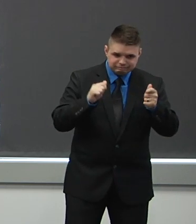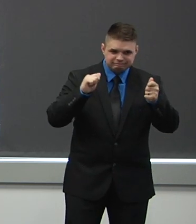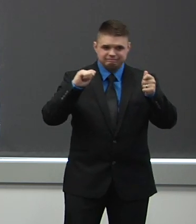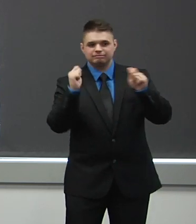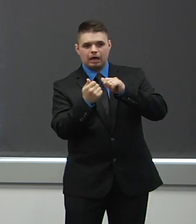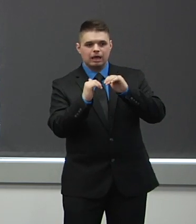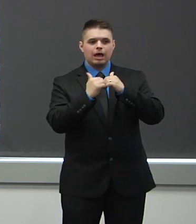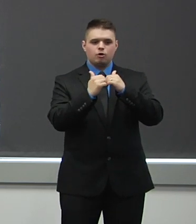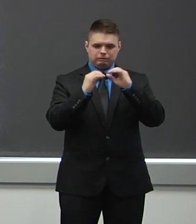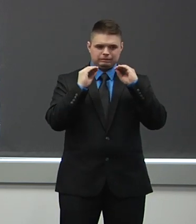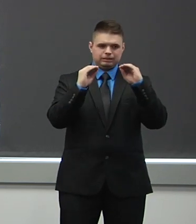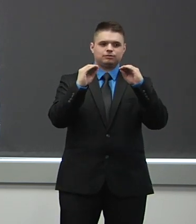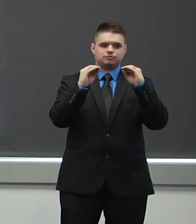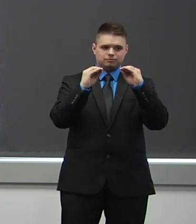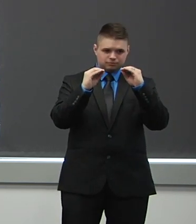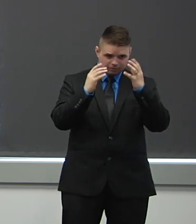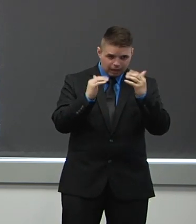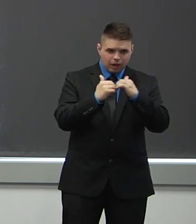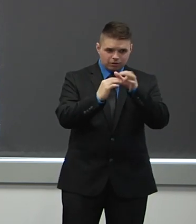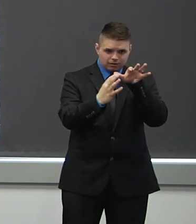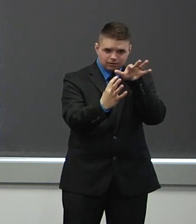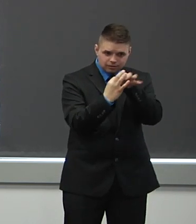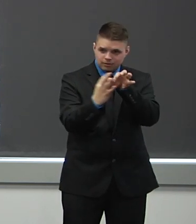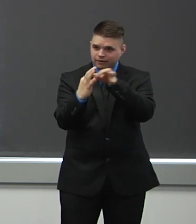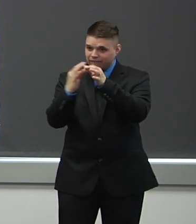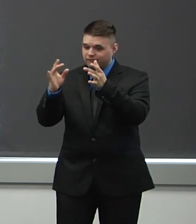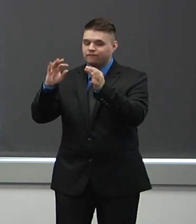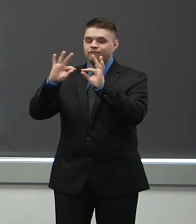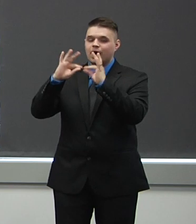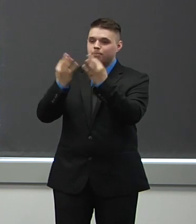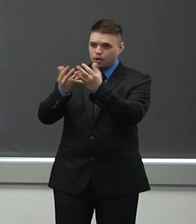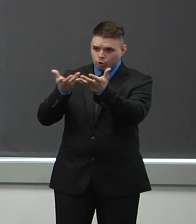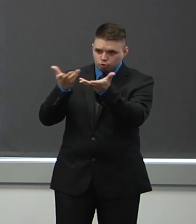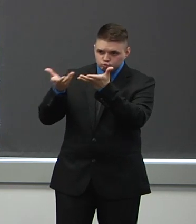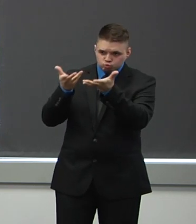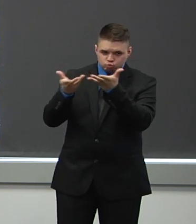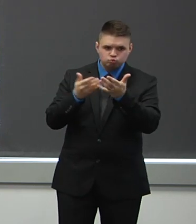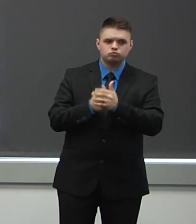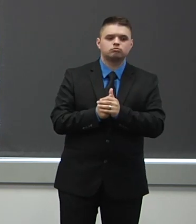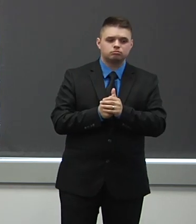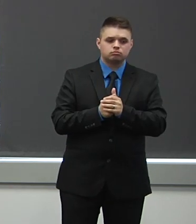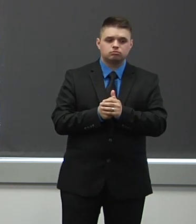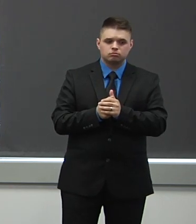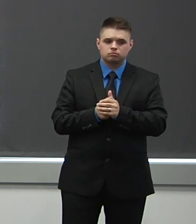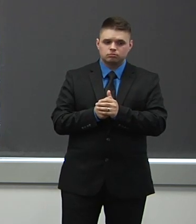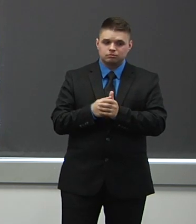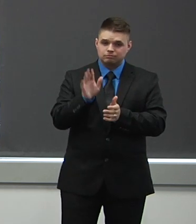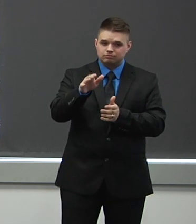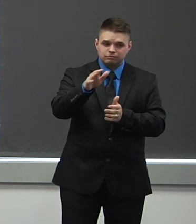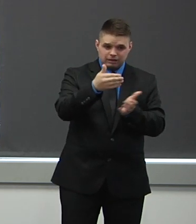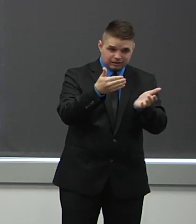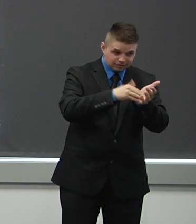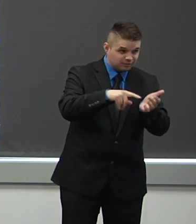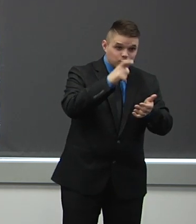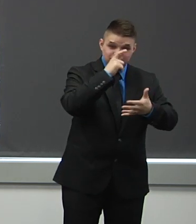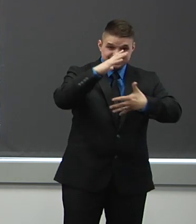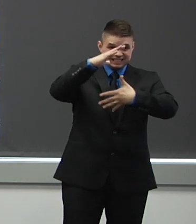to connect with our families. And again, it would be the same plea that I made about our seniors. If you're a family or a